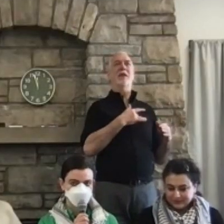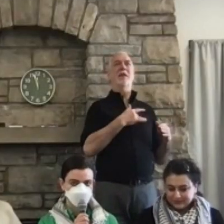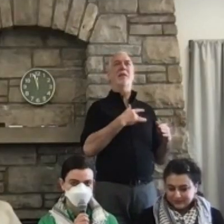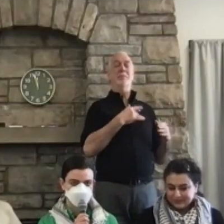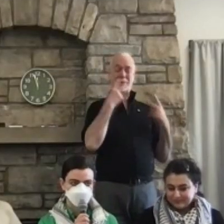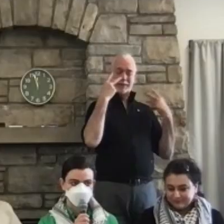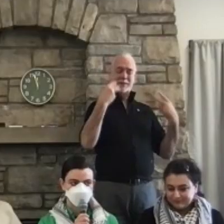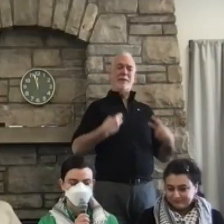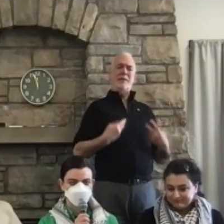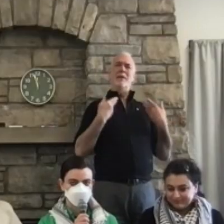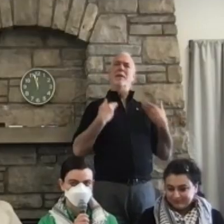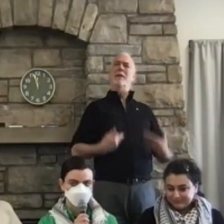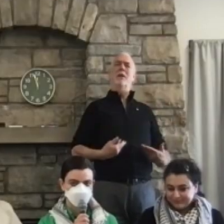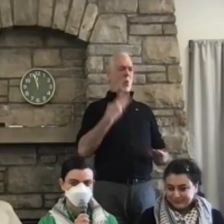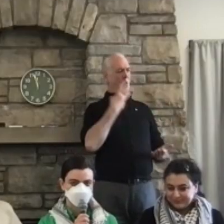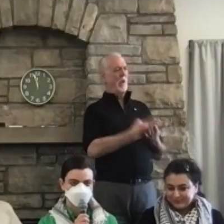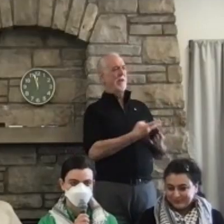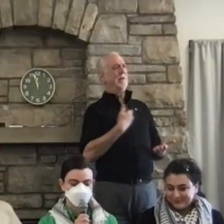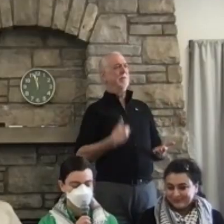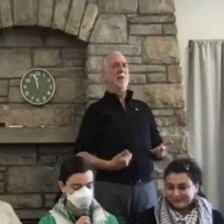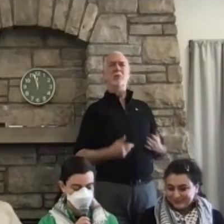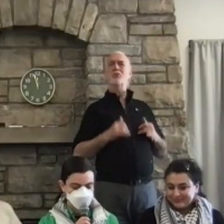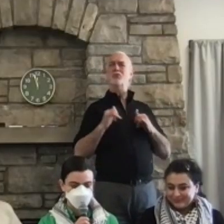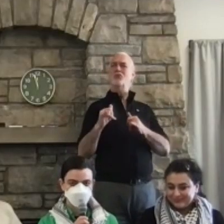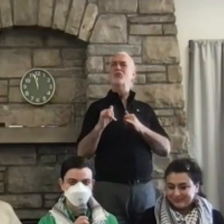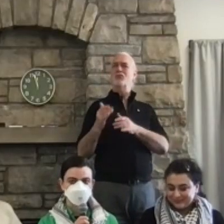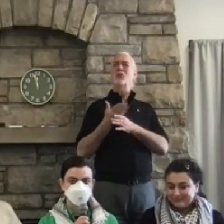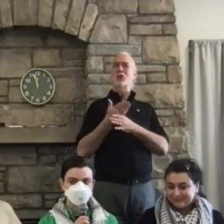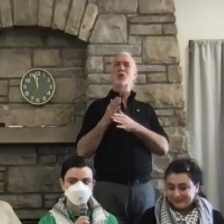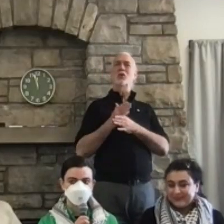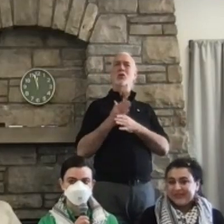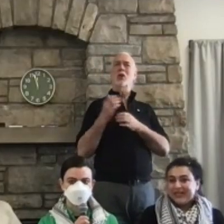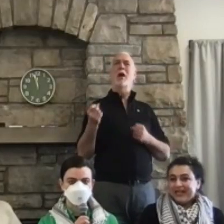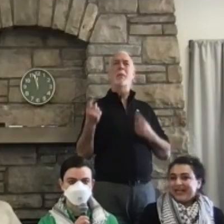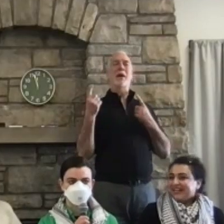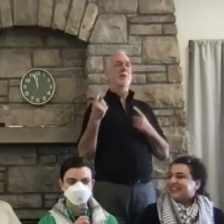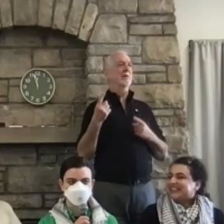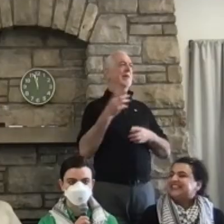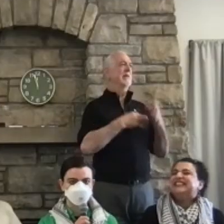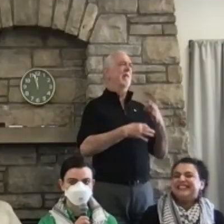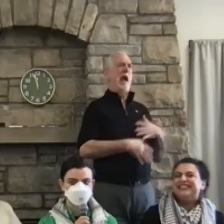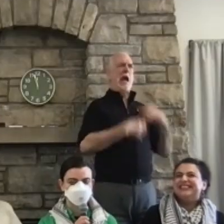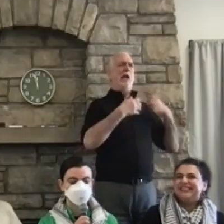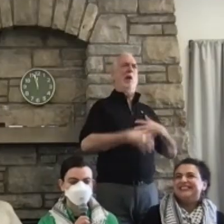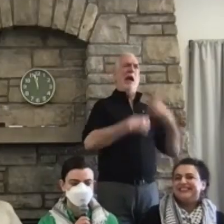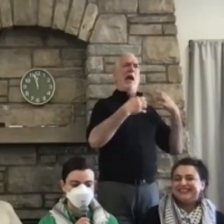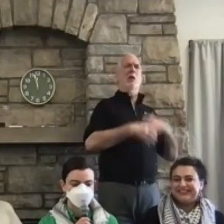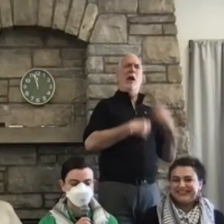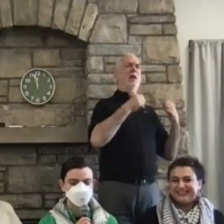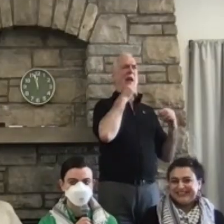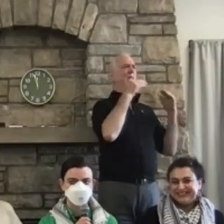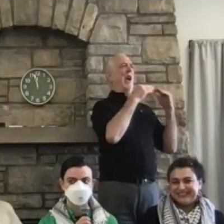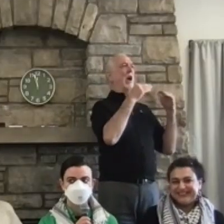witnessed, feeling connection, having shared passions, especially when spend so much time being angry about injustice. It feels really healing to just